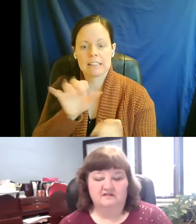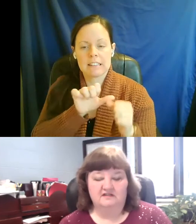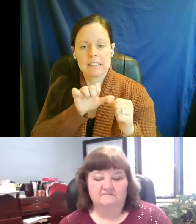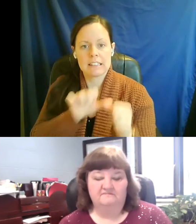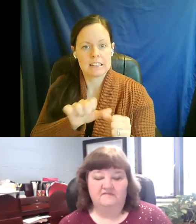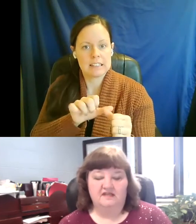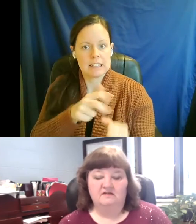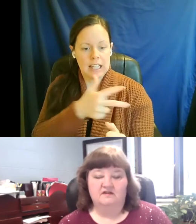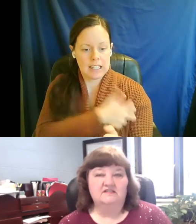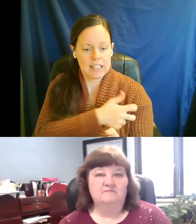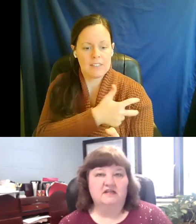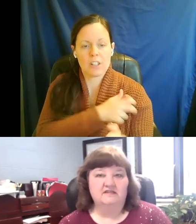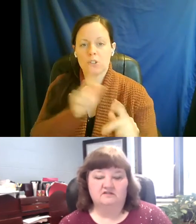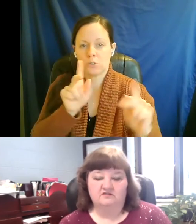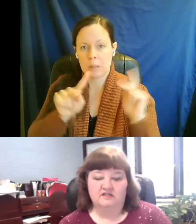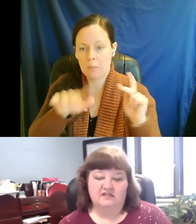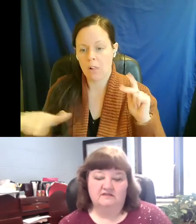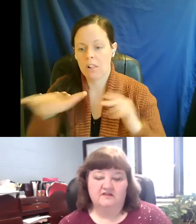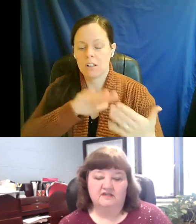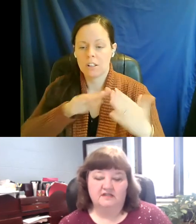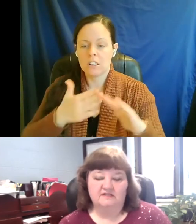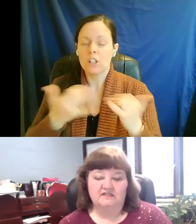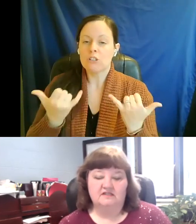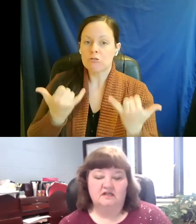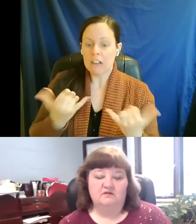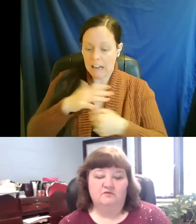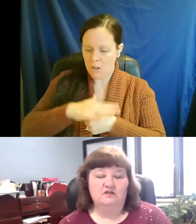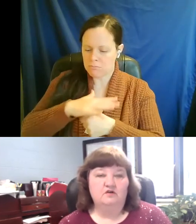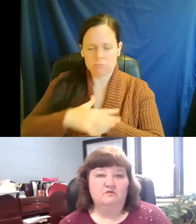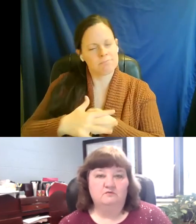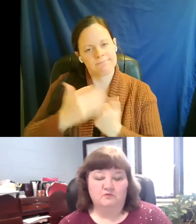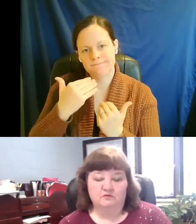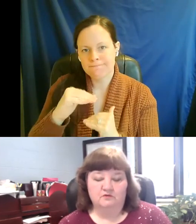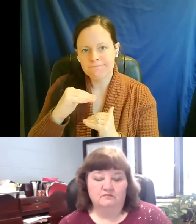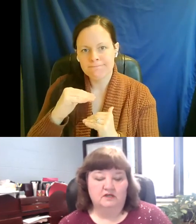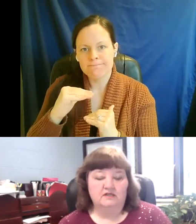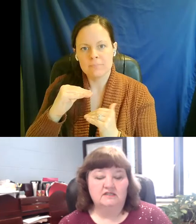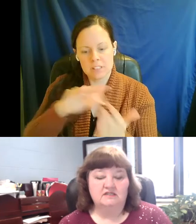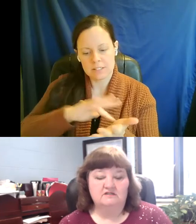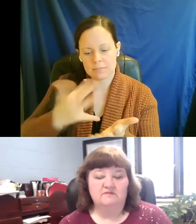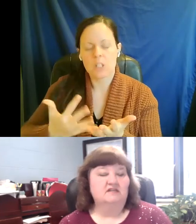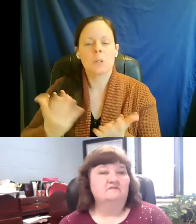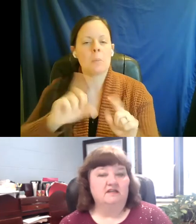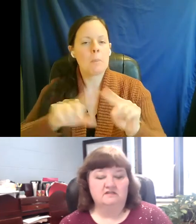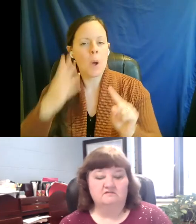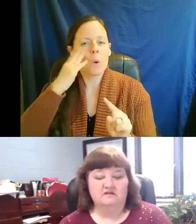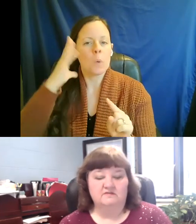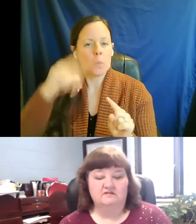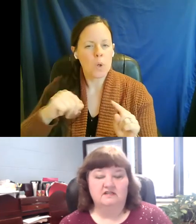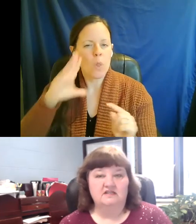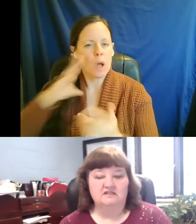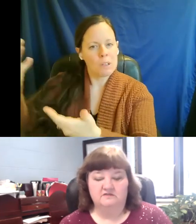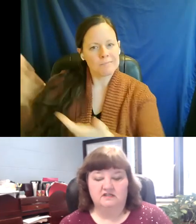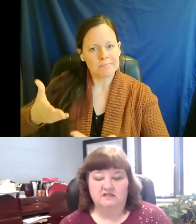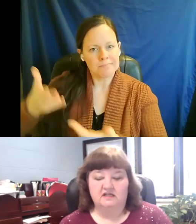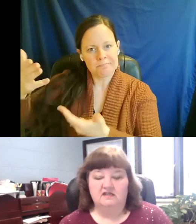our community. While the supply is currently very limited, we know more will continue to make its way into our